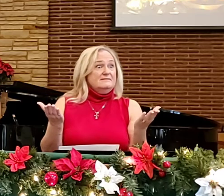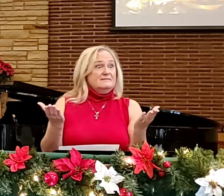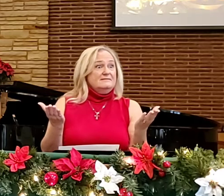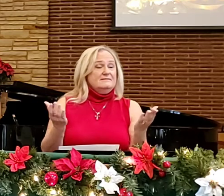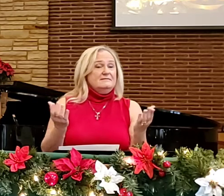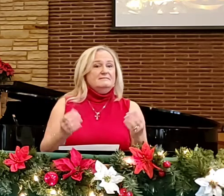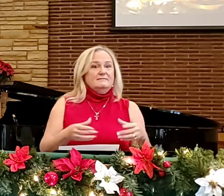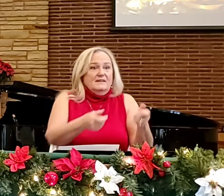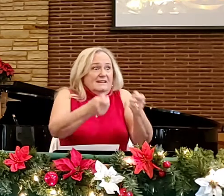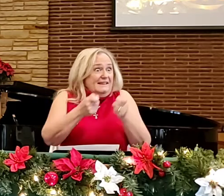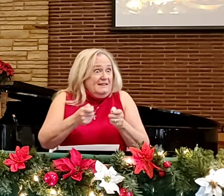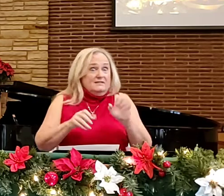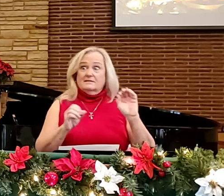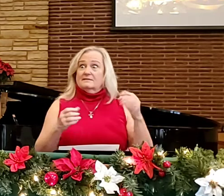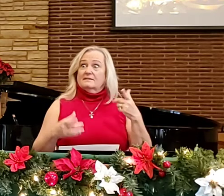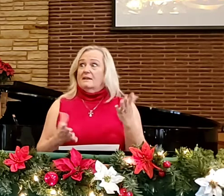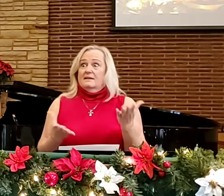The gifts?